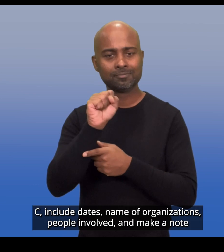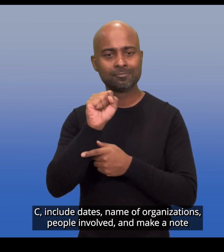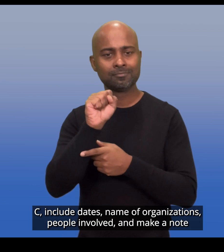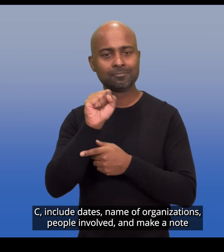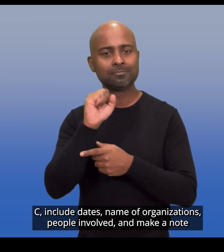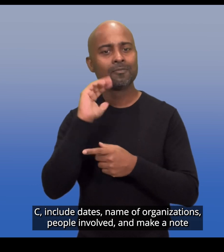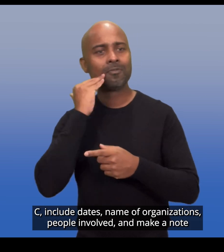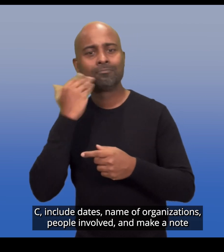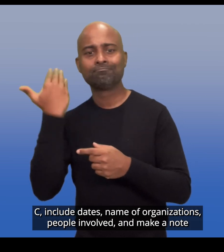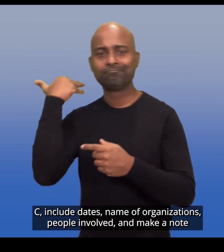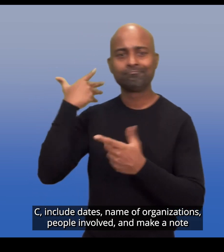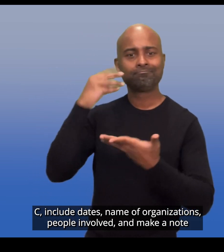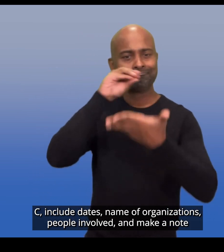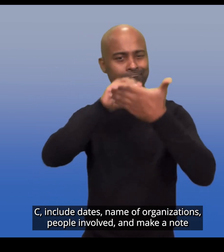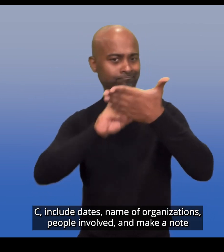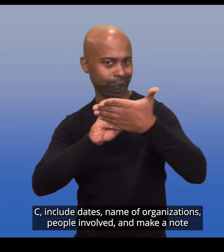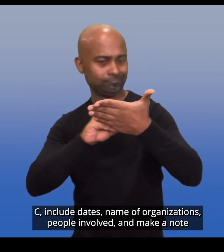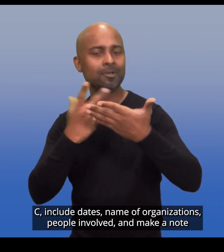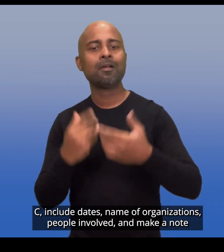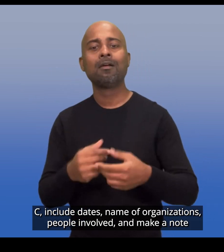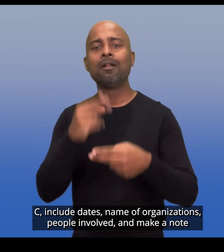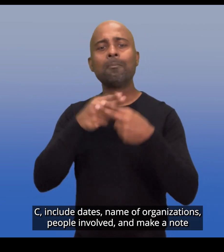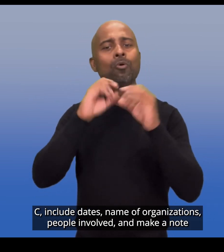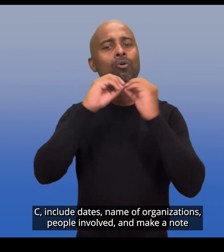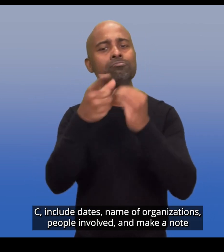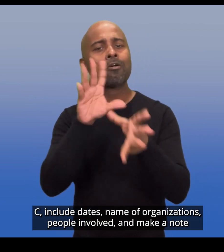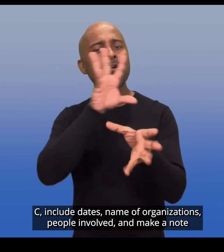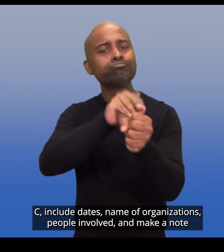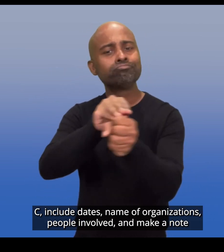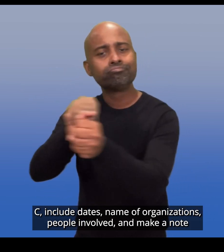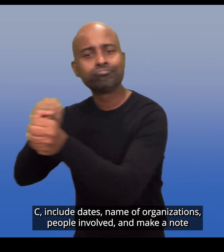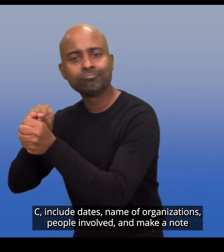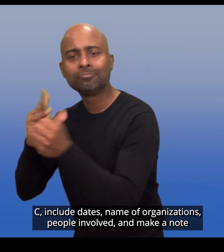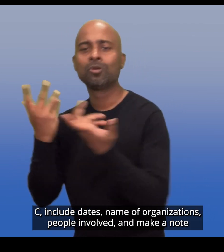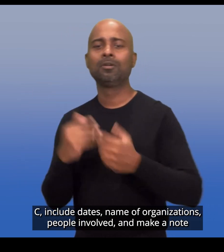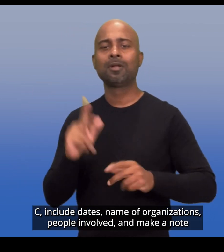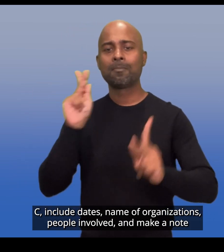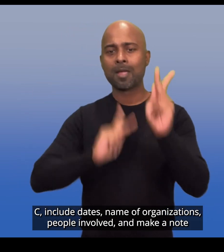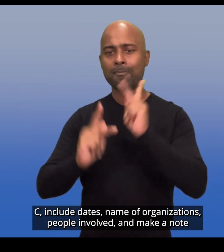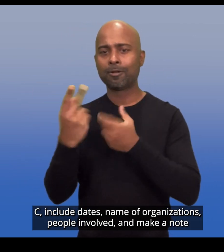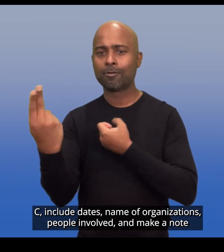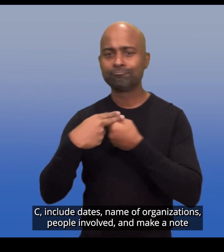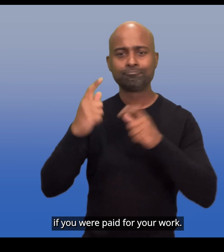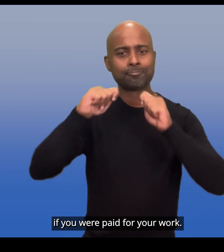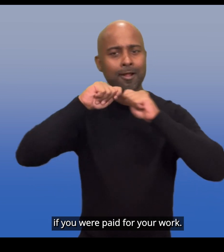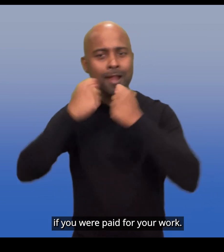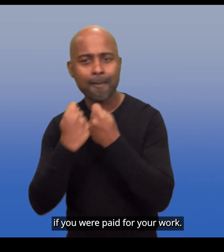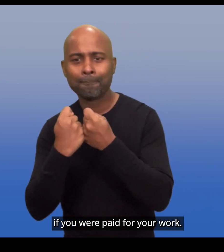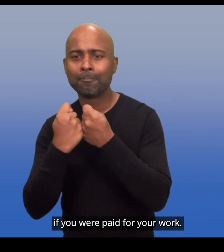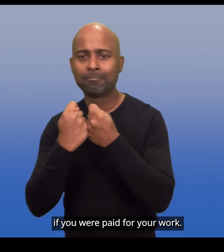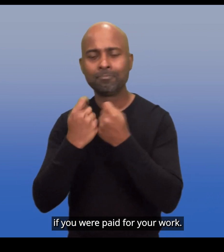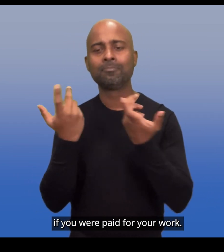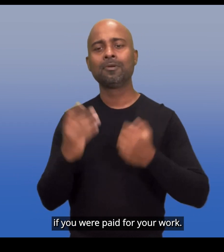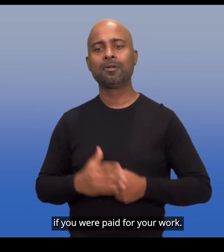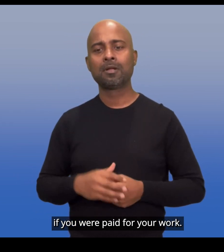C. Include dates, name of organizations, people involved, and make a note if you were paid for your